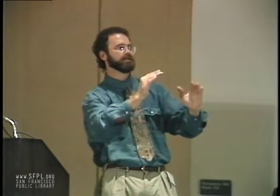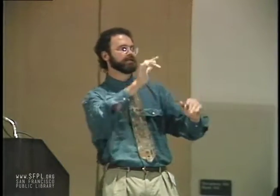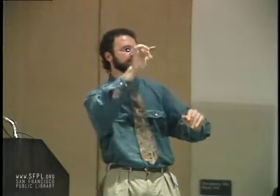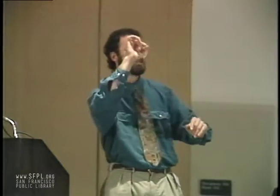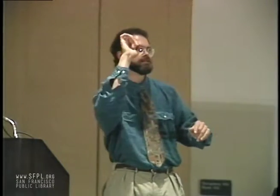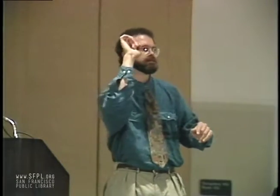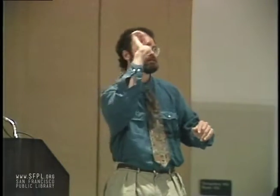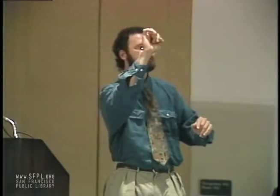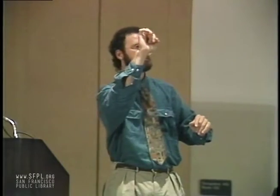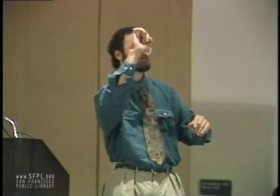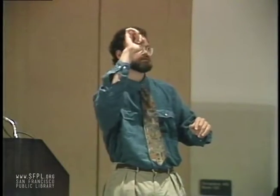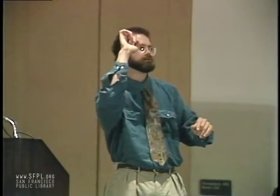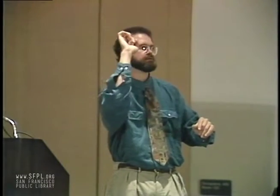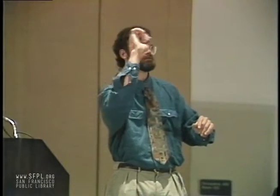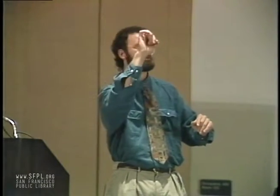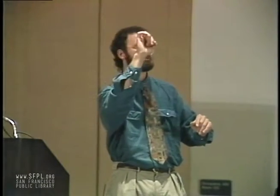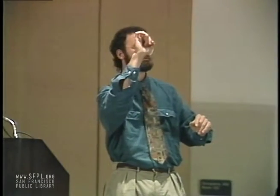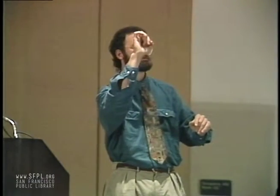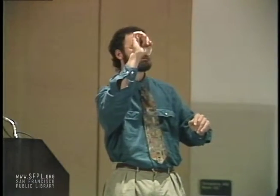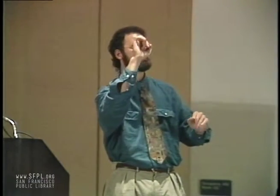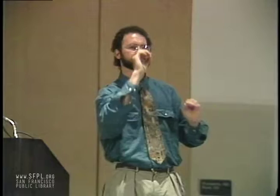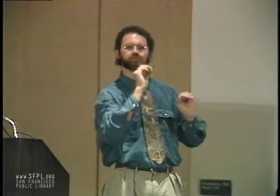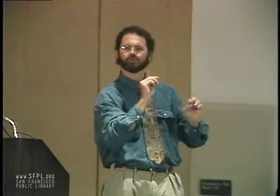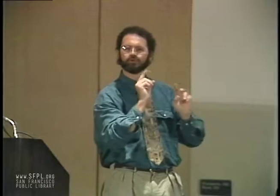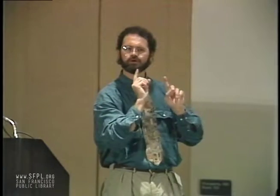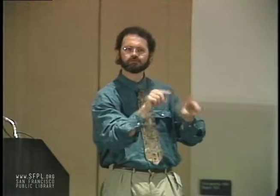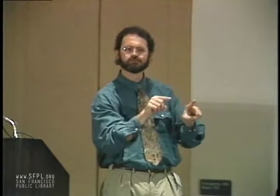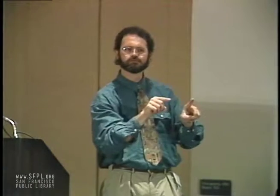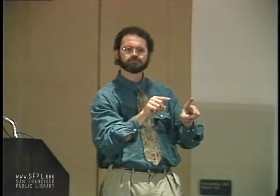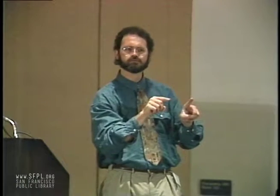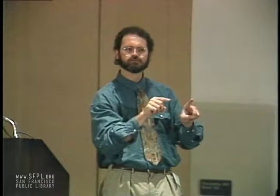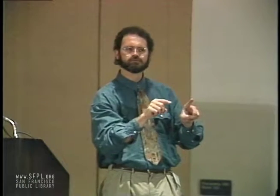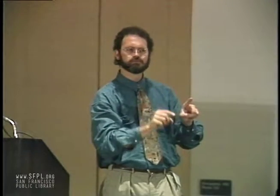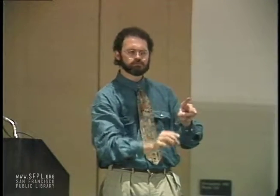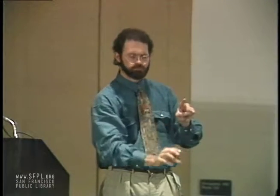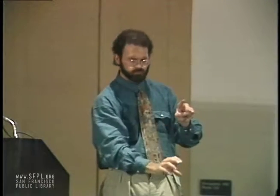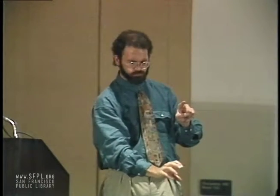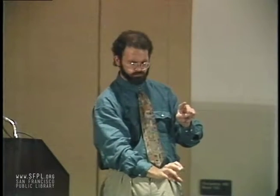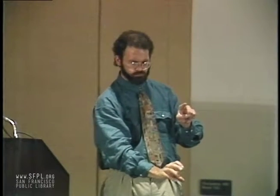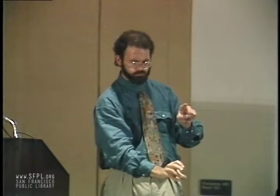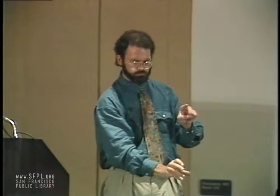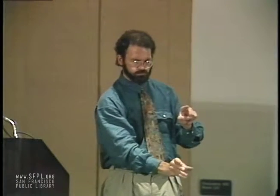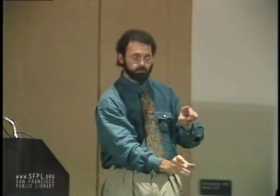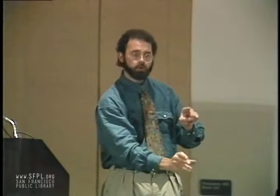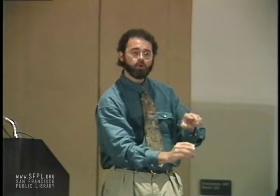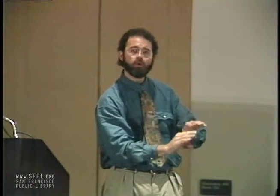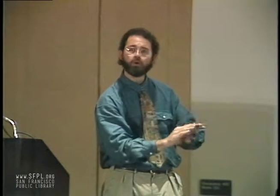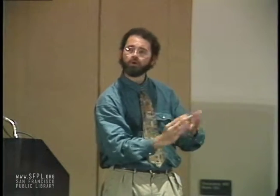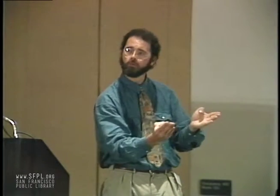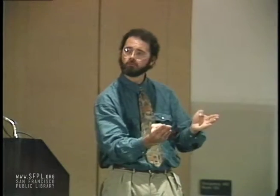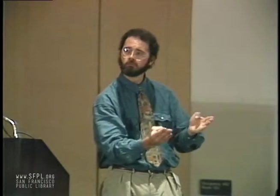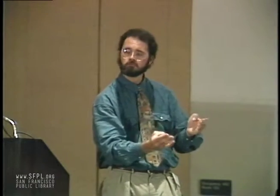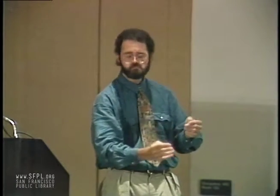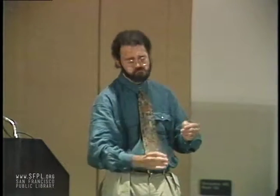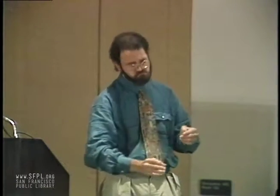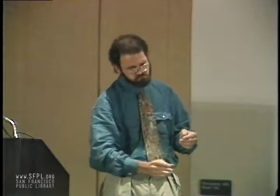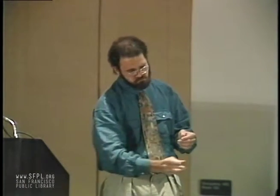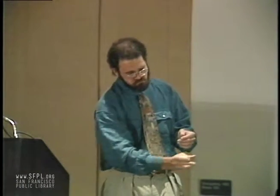He continued to walk until he reached the house. He knocked on the door, and there was no answer. He turned